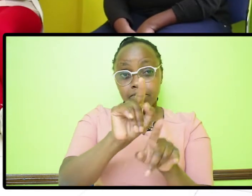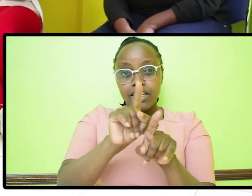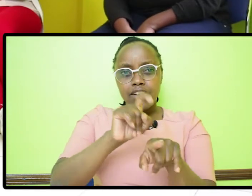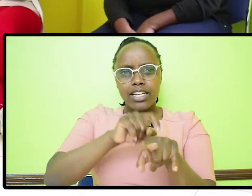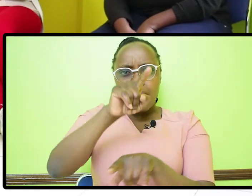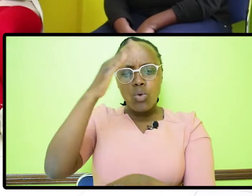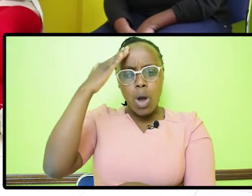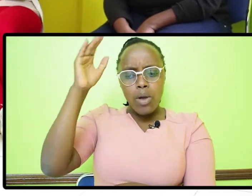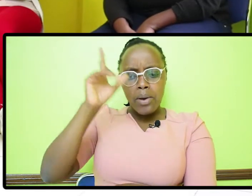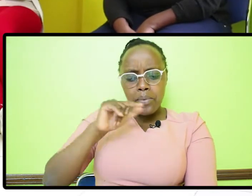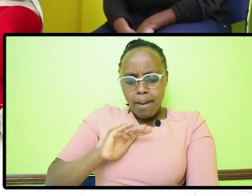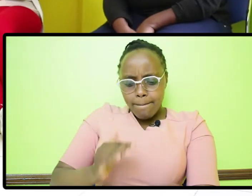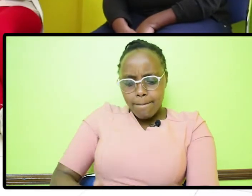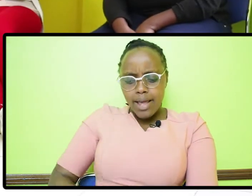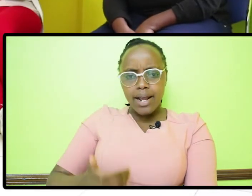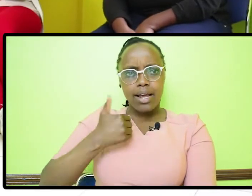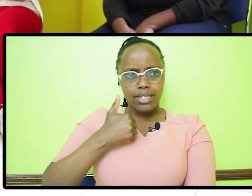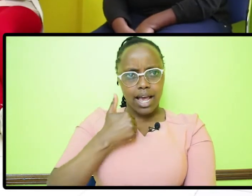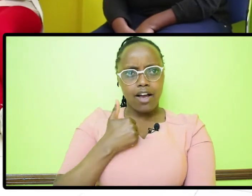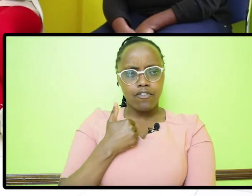you knew you were pregnant.